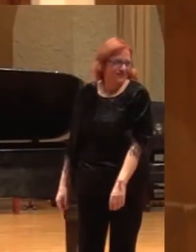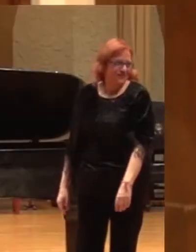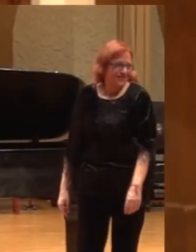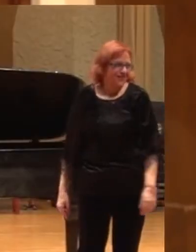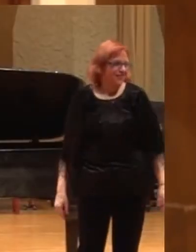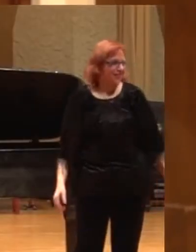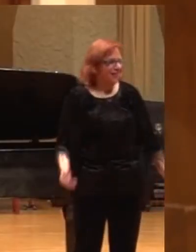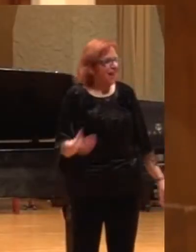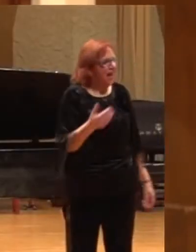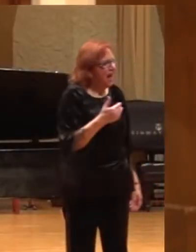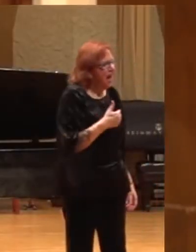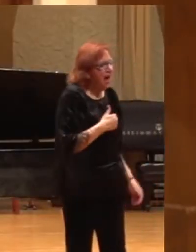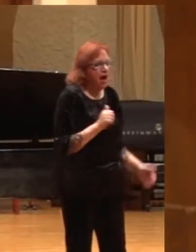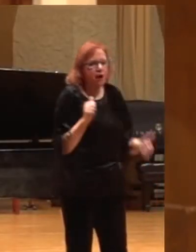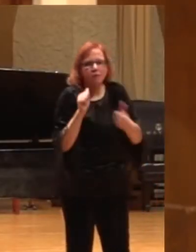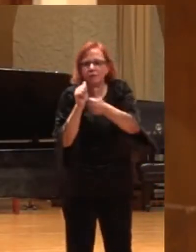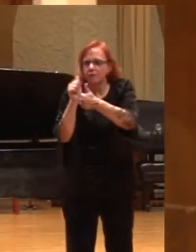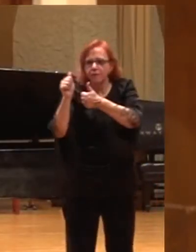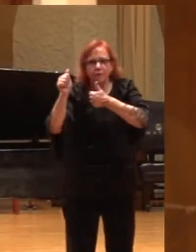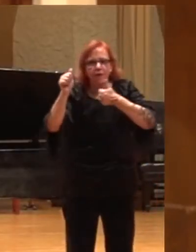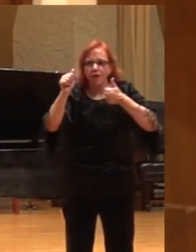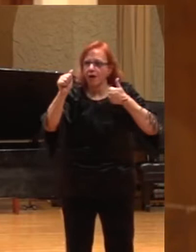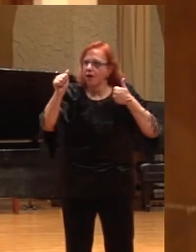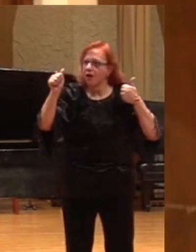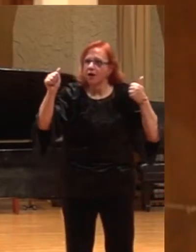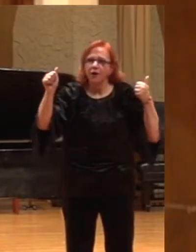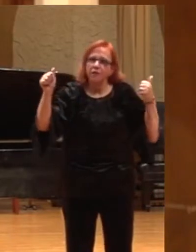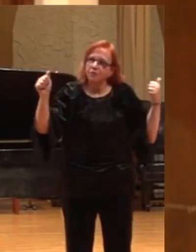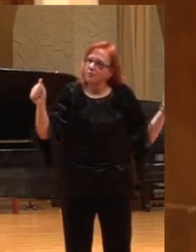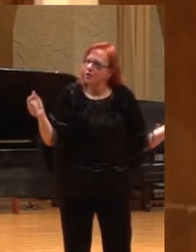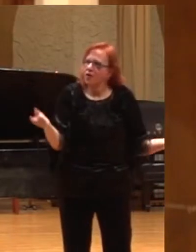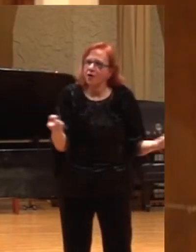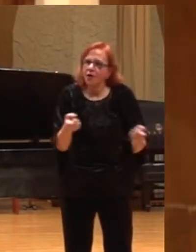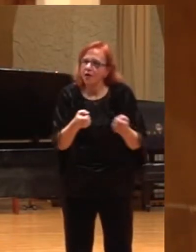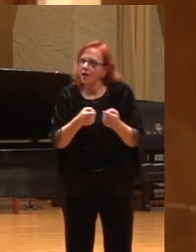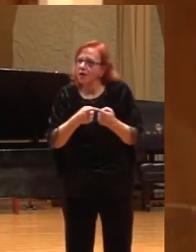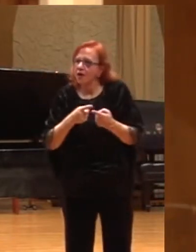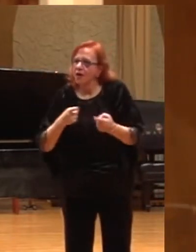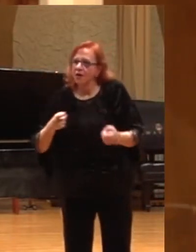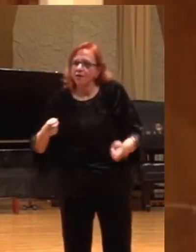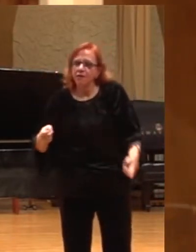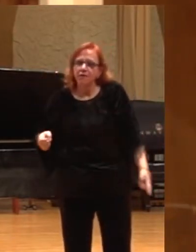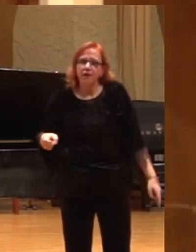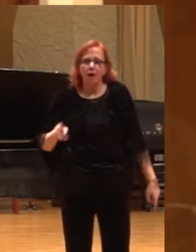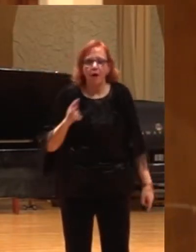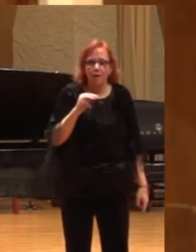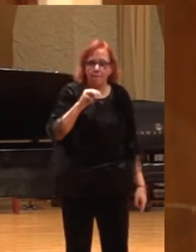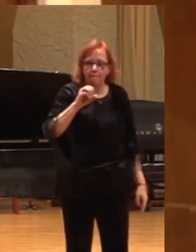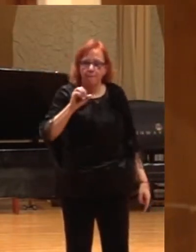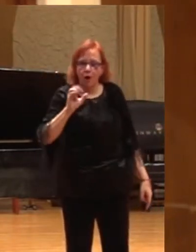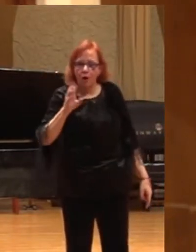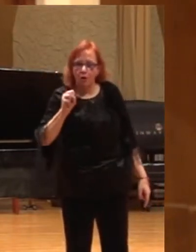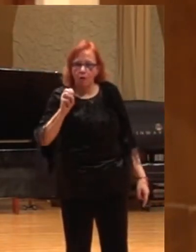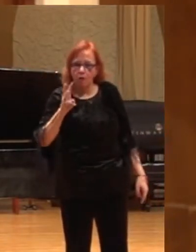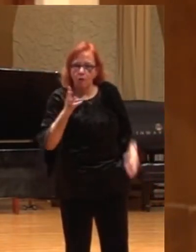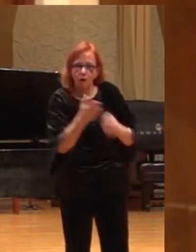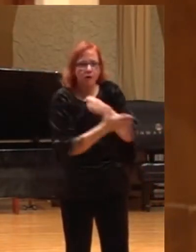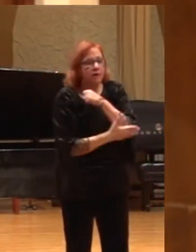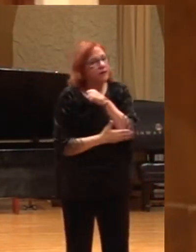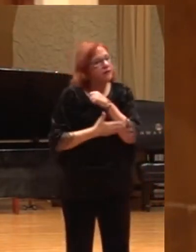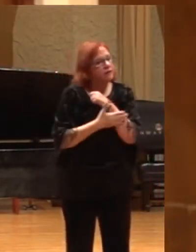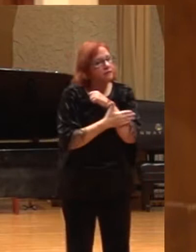I'm a long, long way from Baltimore County and